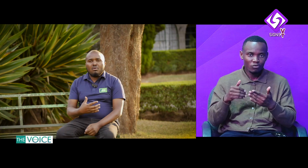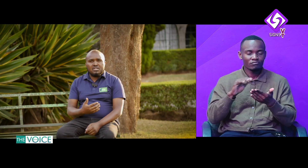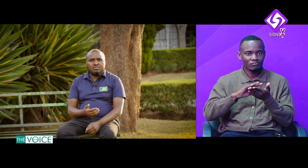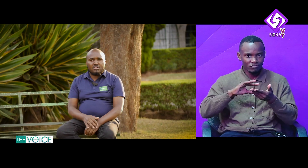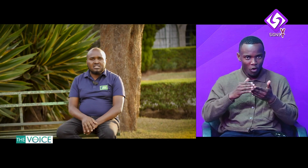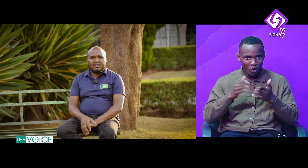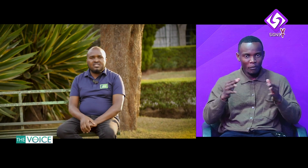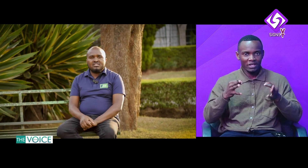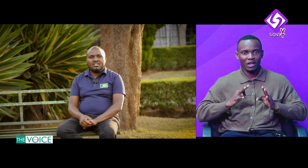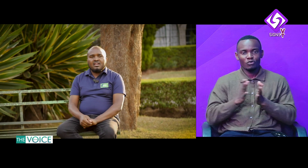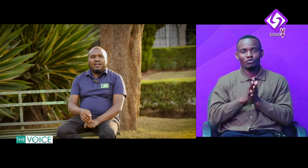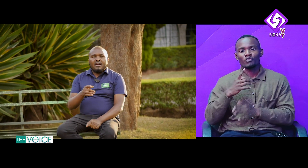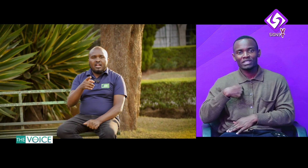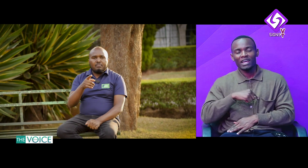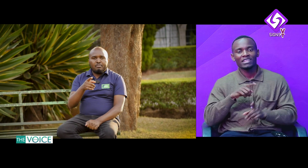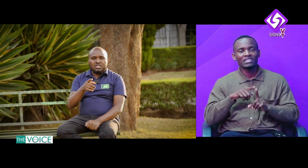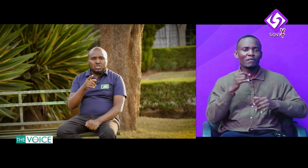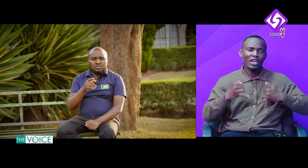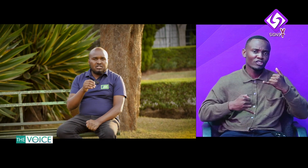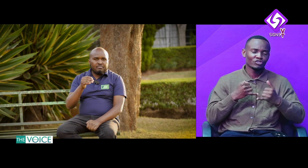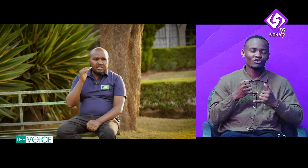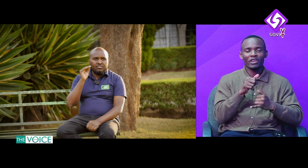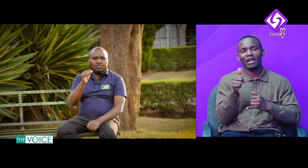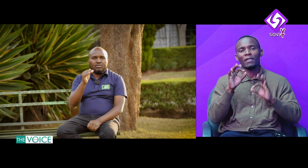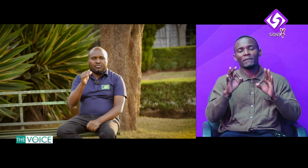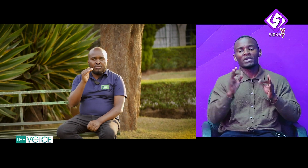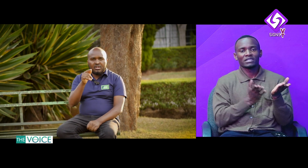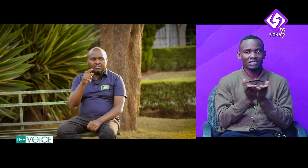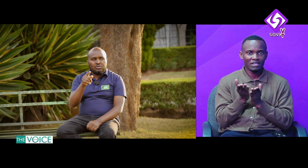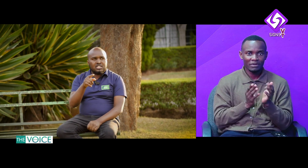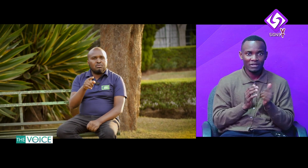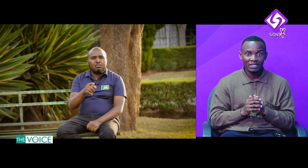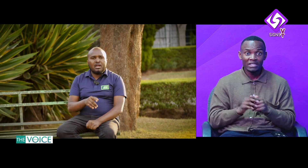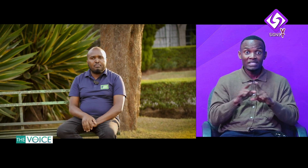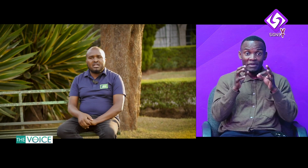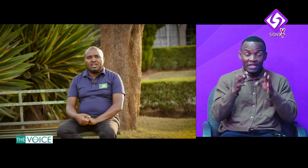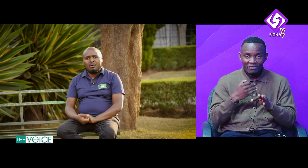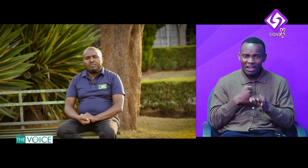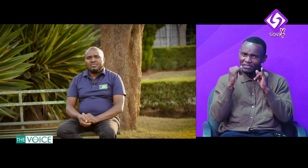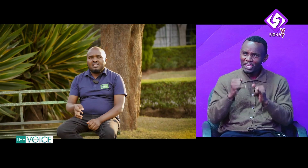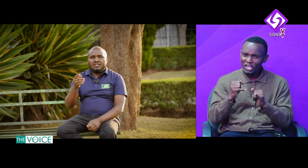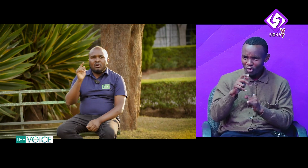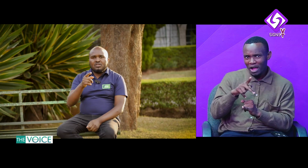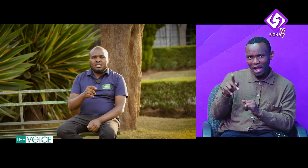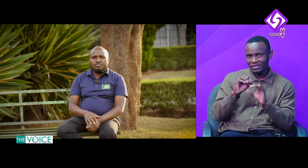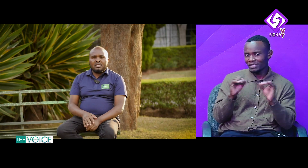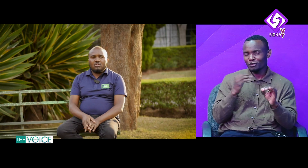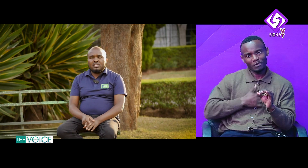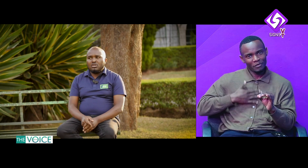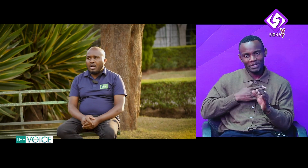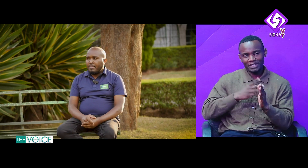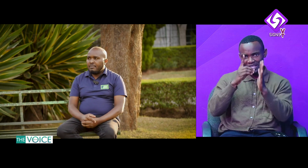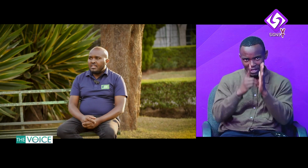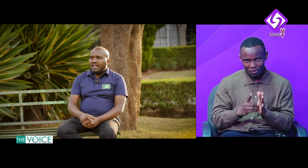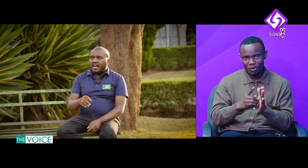some of our amazing products and services. And my parting shot, if you don't have the new KCB mobile banking app, download